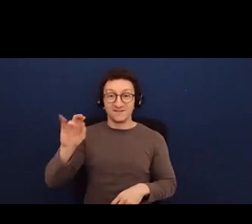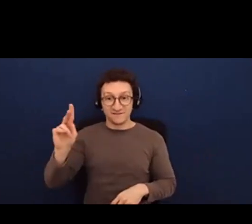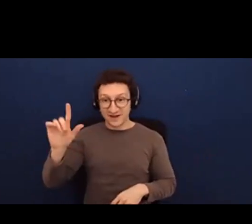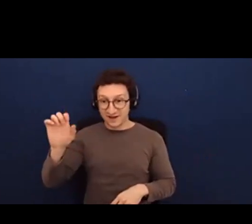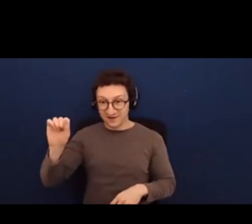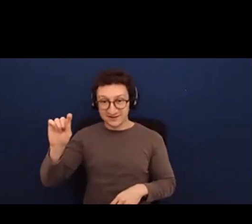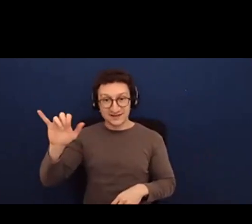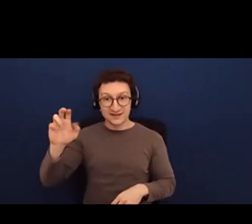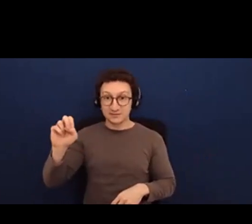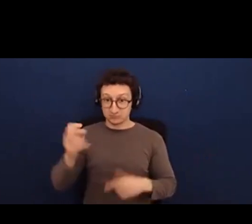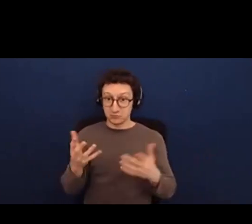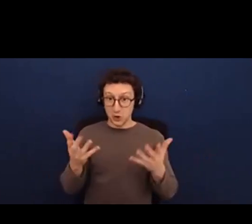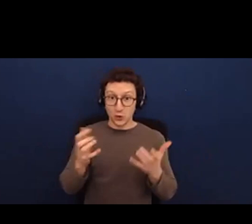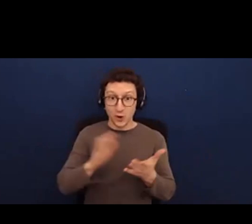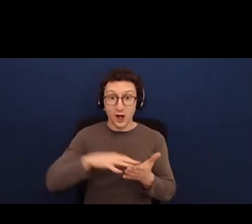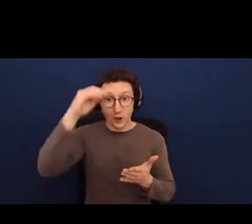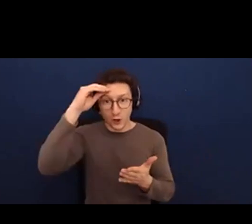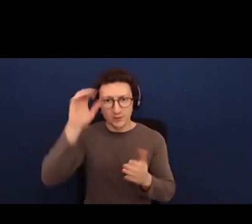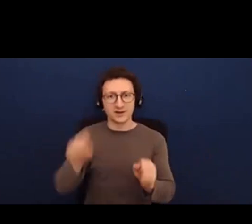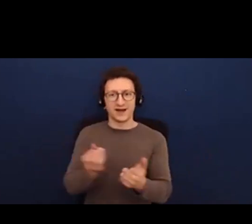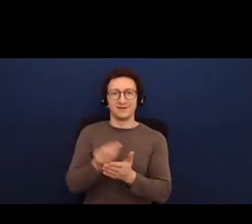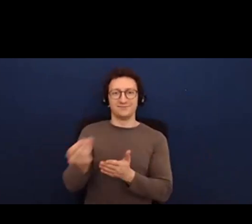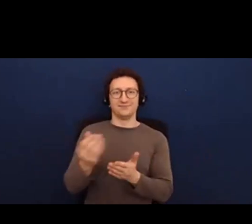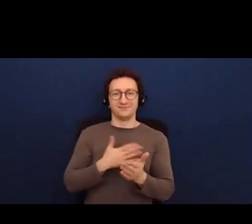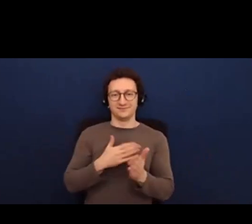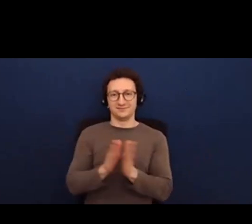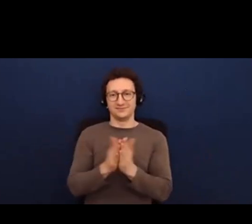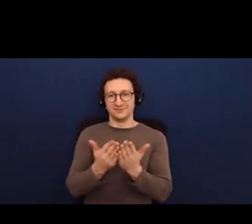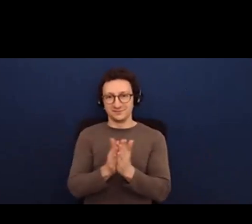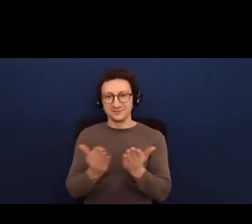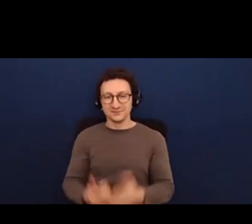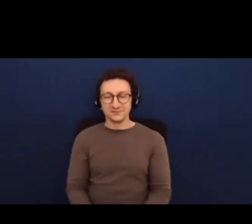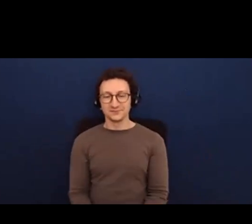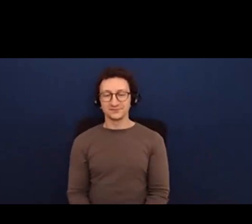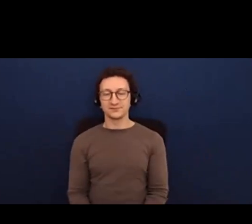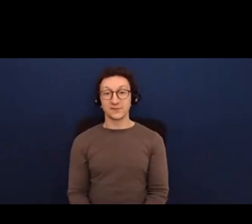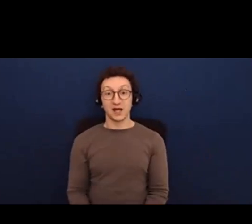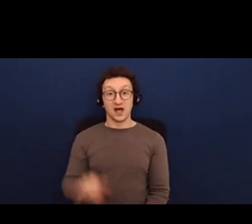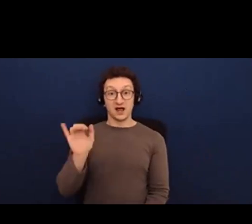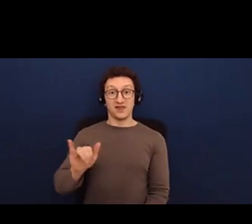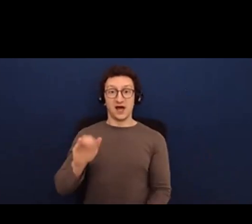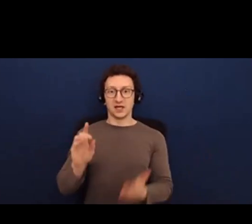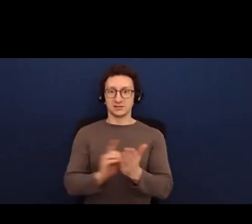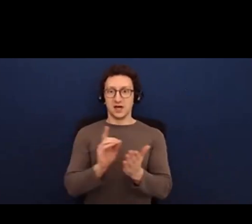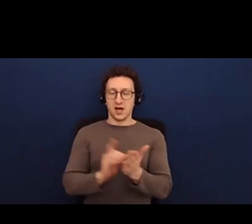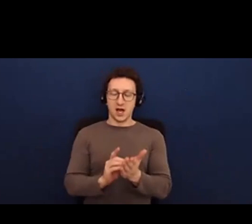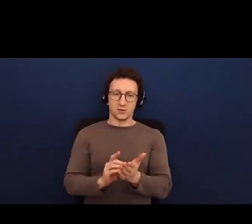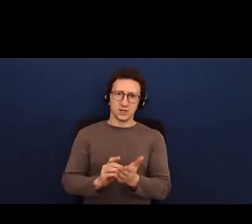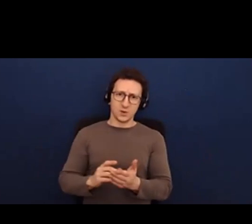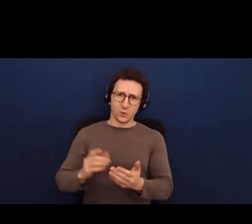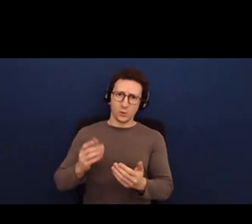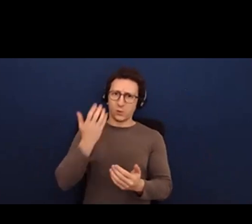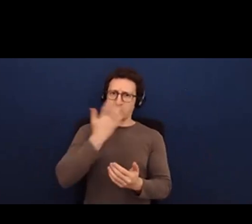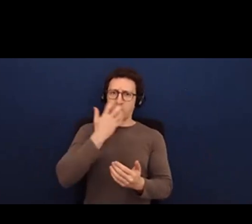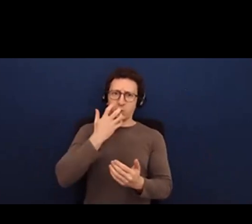of this volume. This diary is one of the largest in history. I